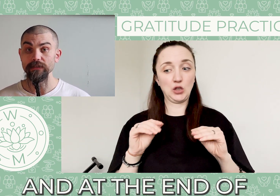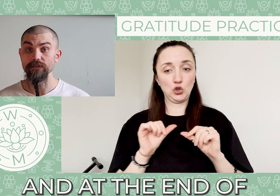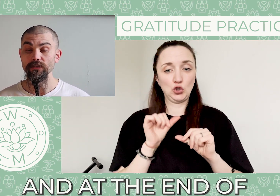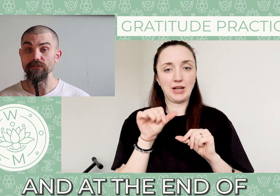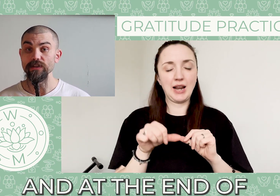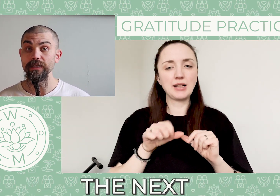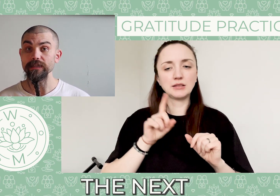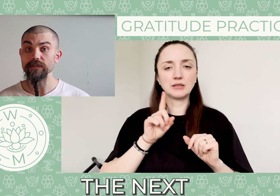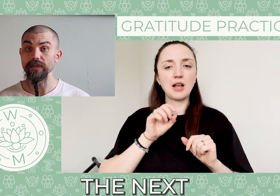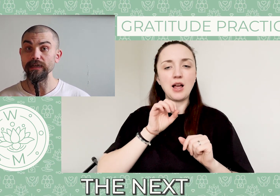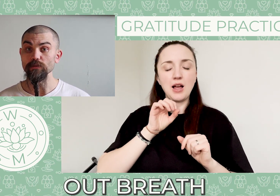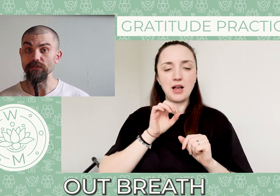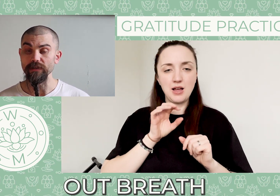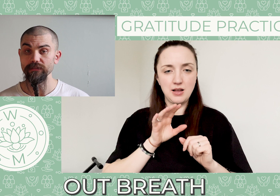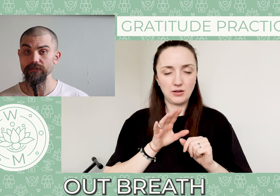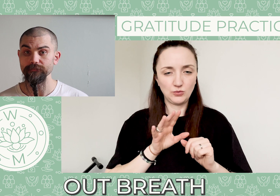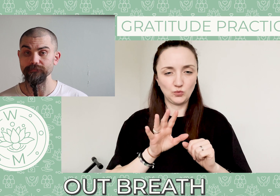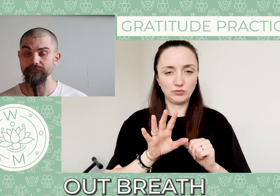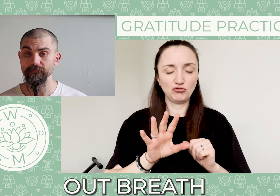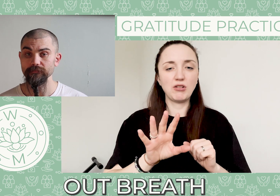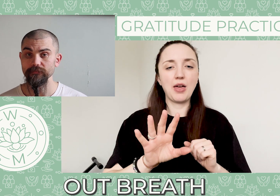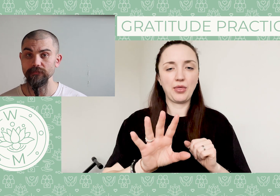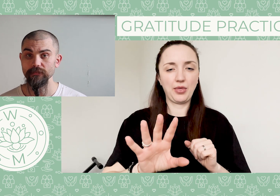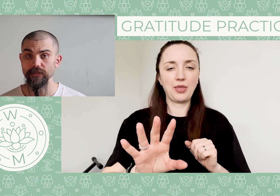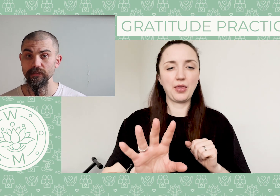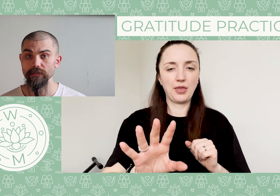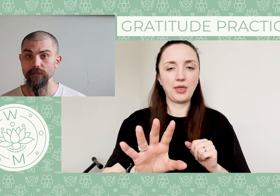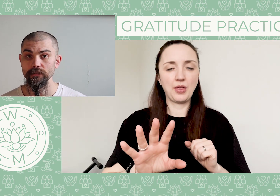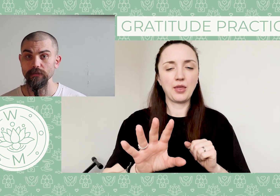And at the end of the next out-breath,